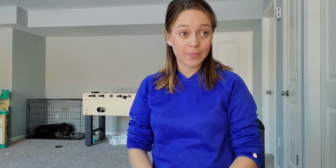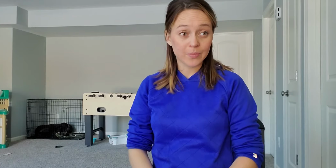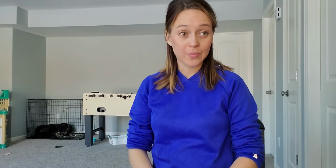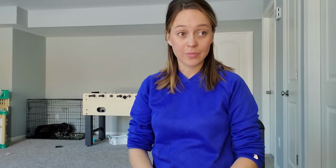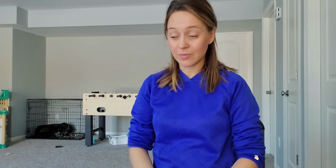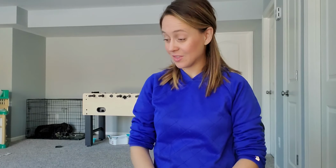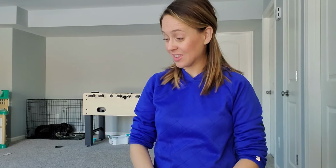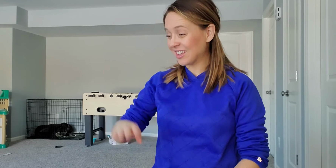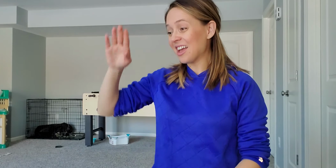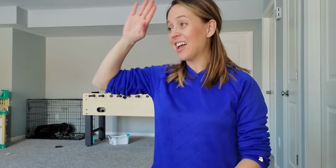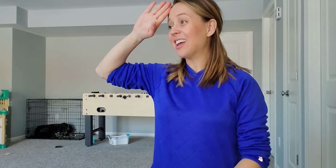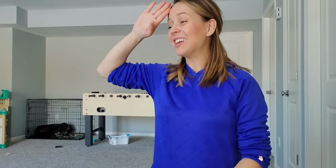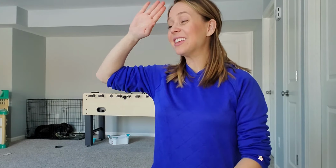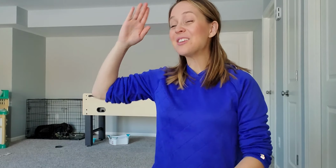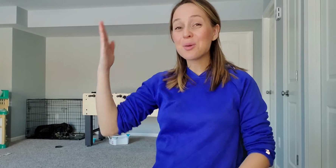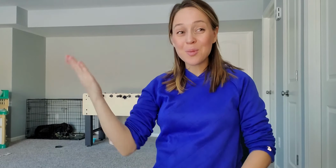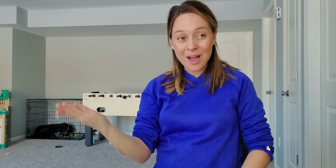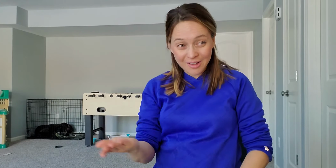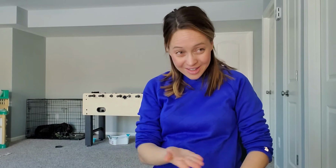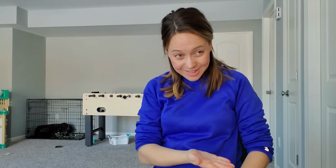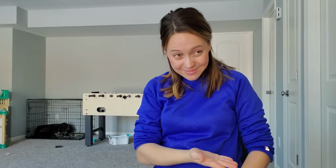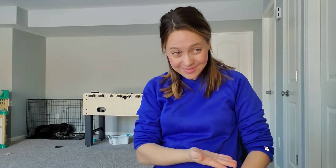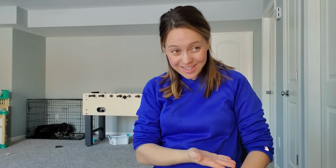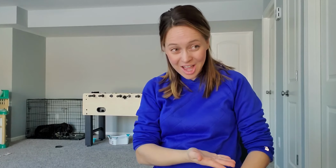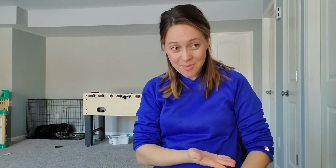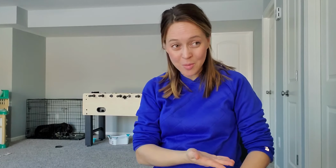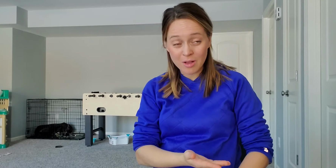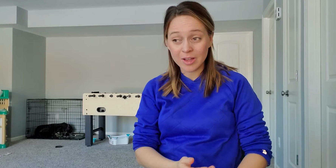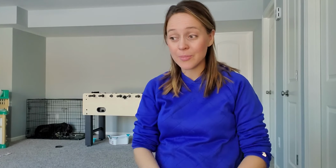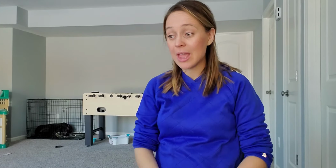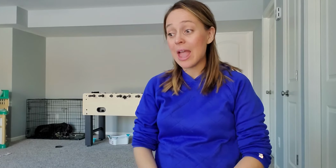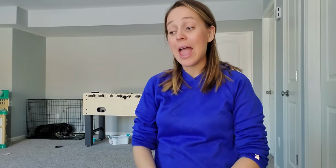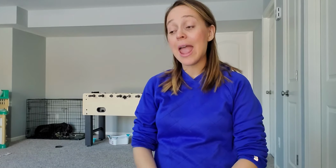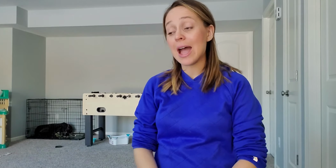You're welcome. You're welcome. Yep, you're welcome. And